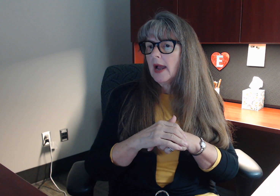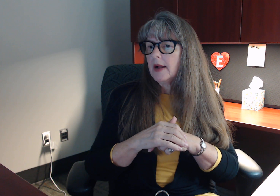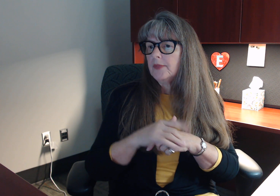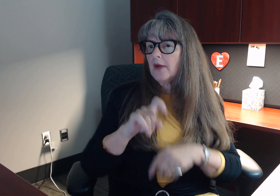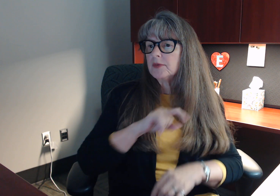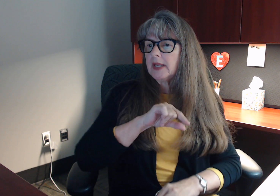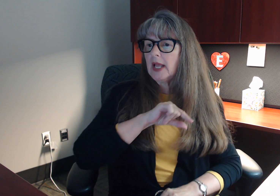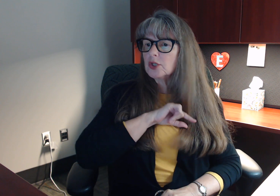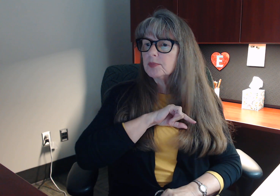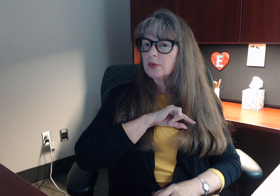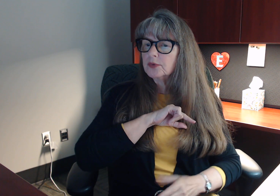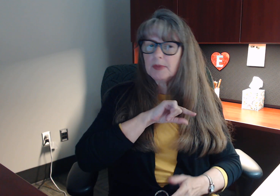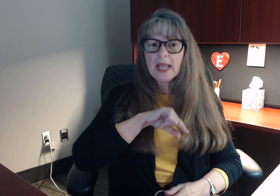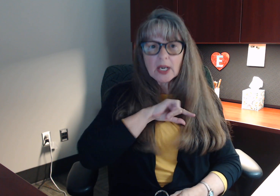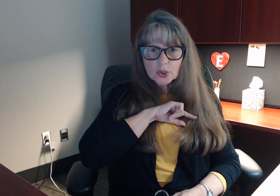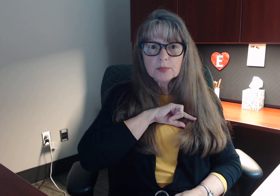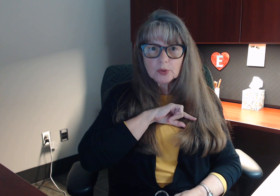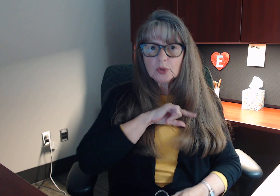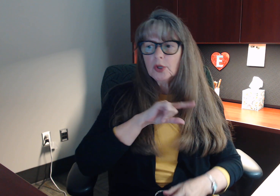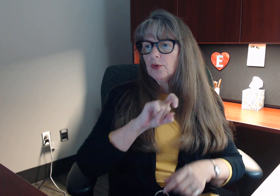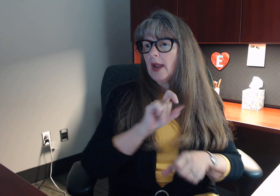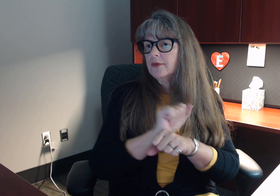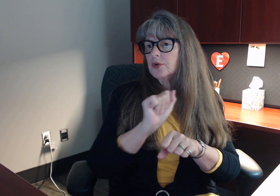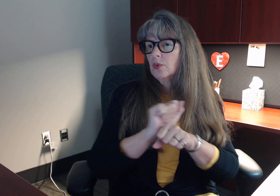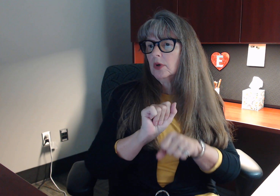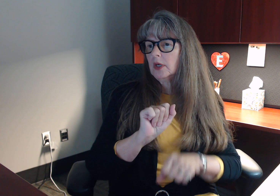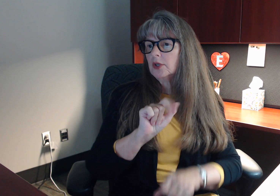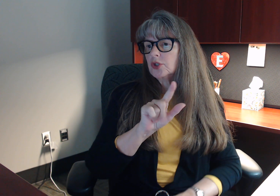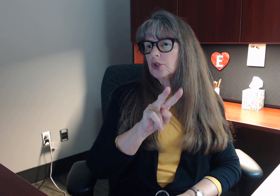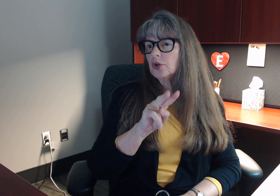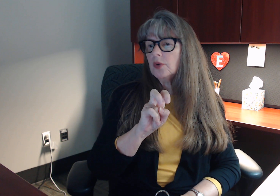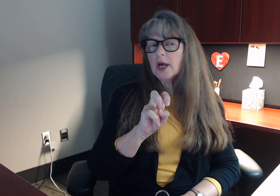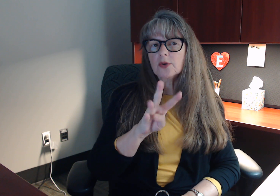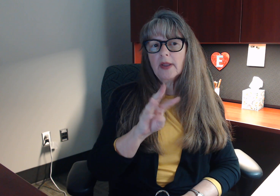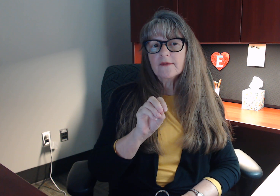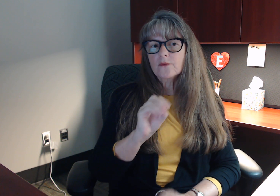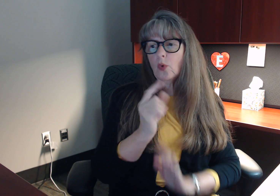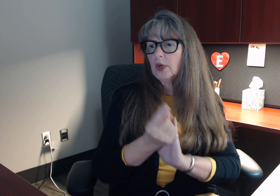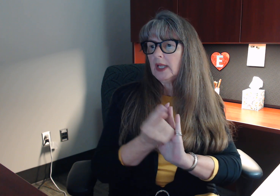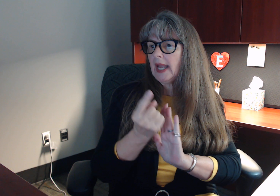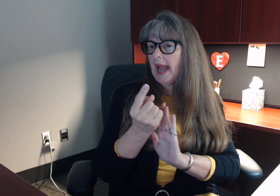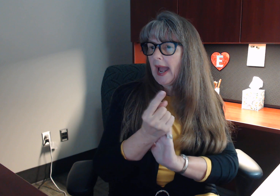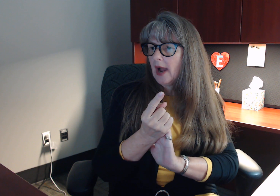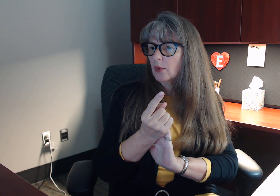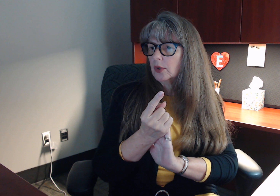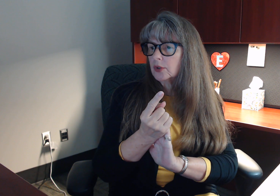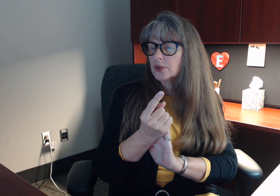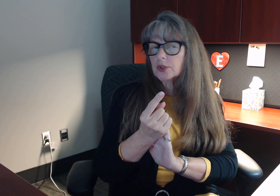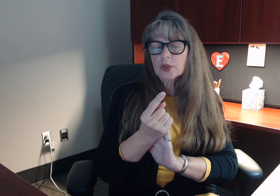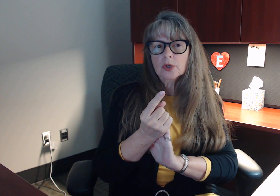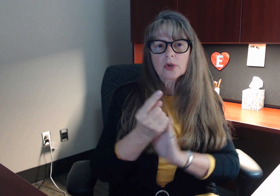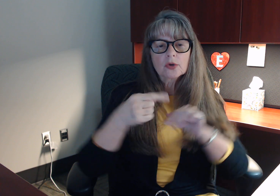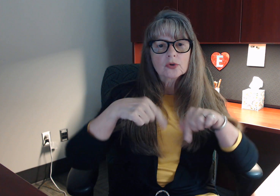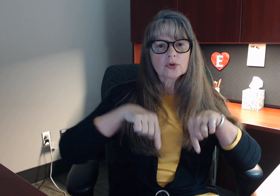You have to be eligible. To be eligible, you have to work 240 hours